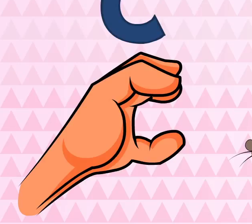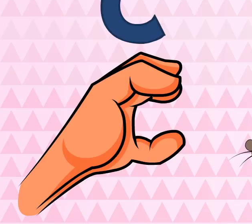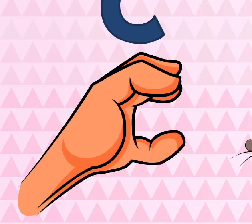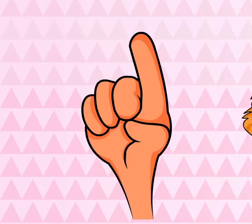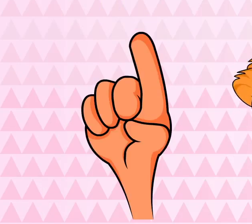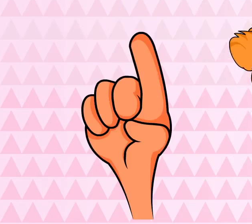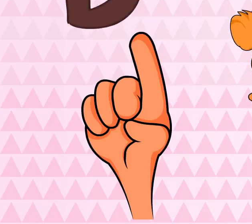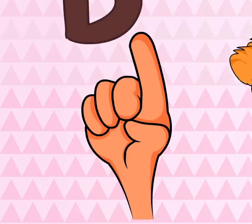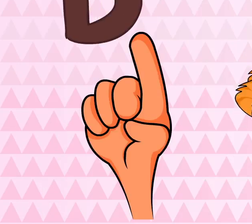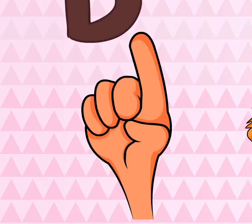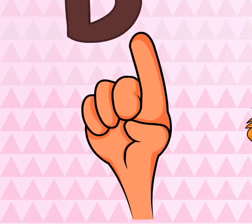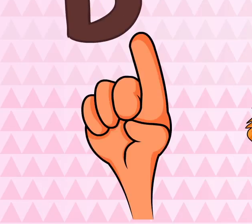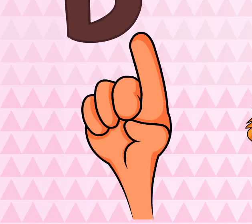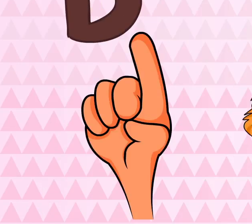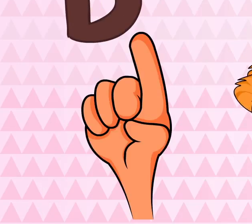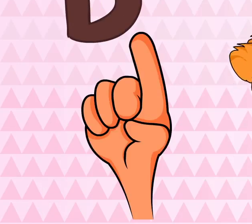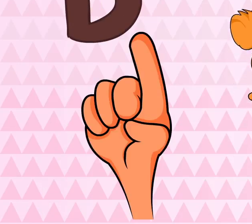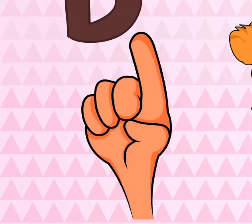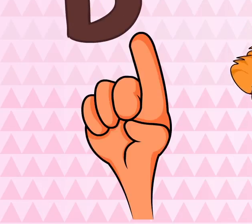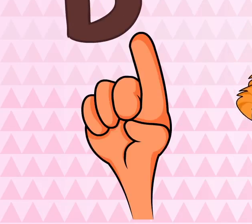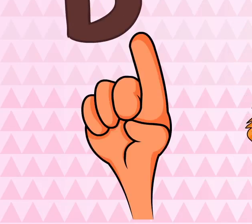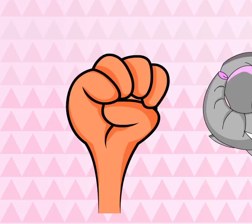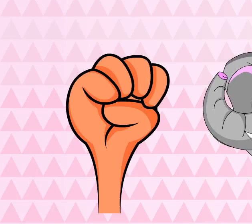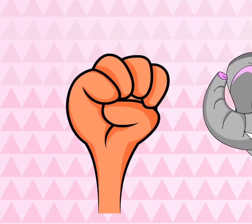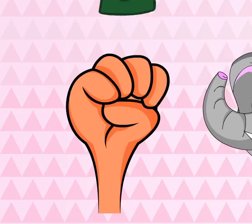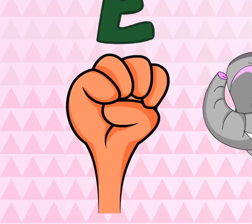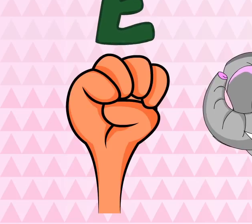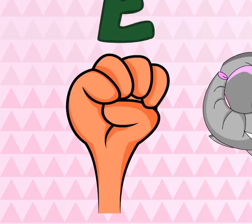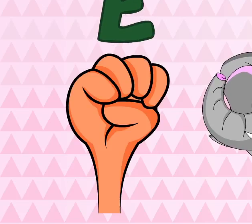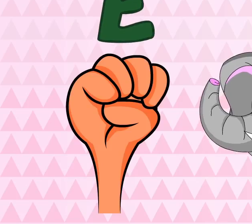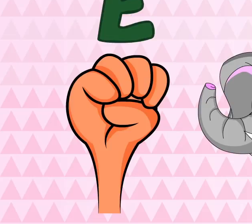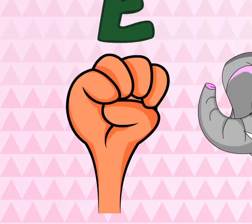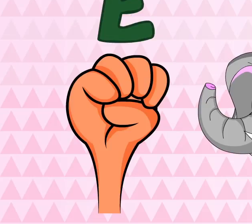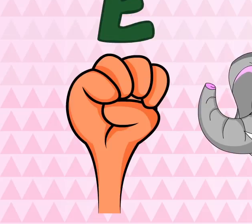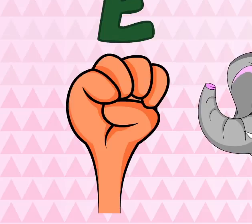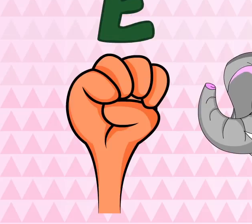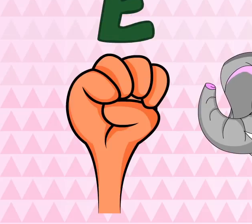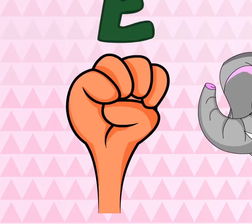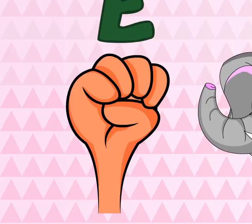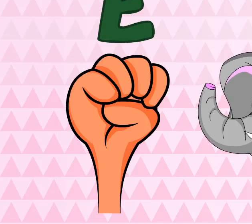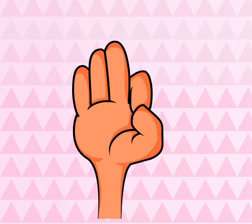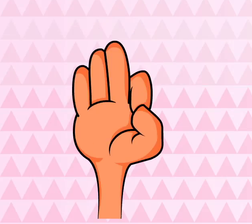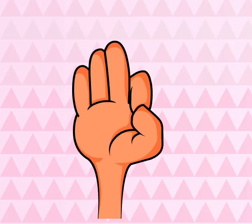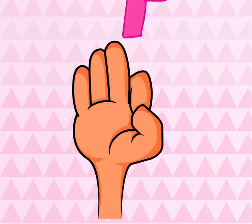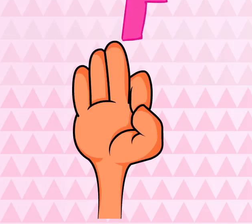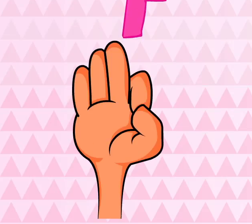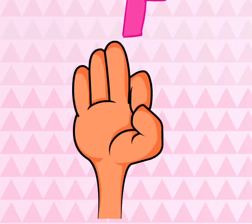D for Dog E for Elephant F for Fish